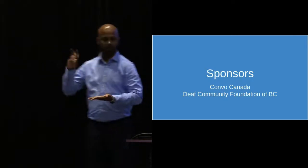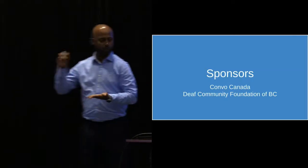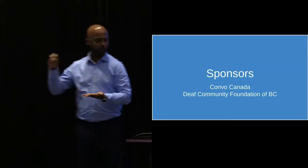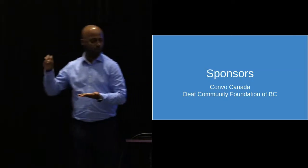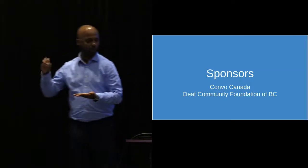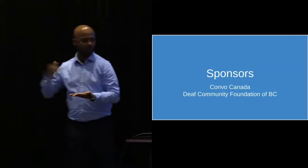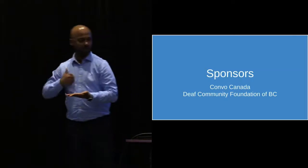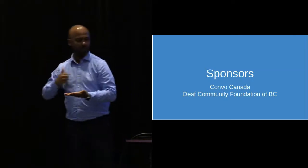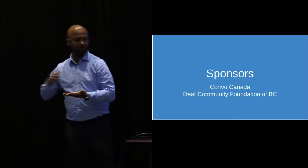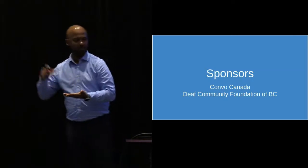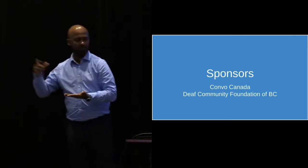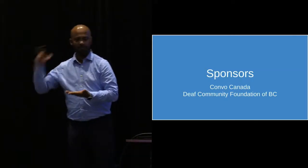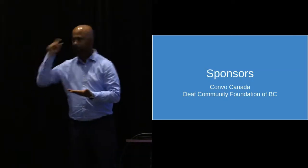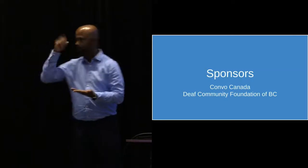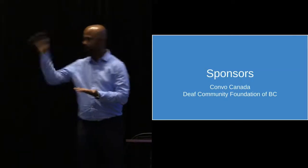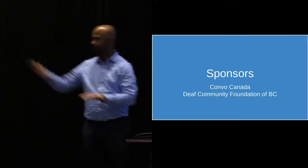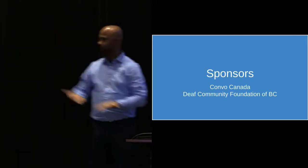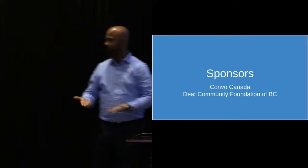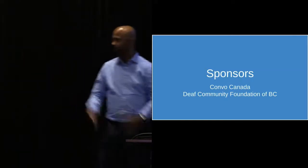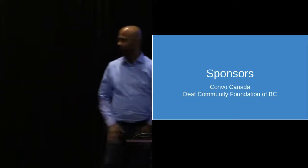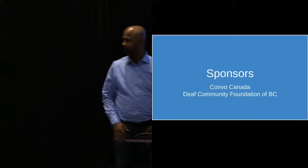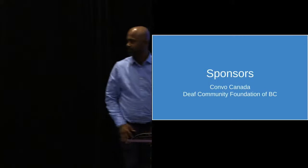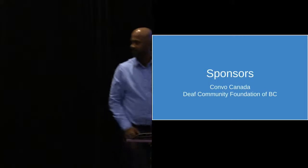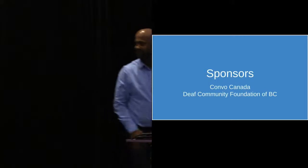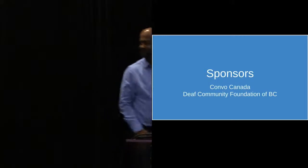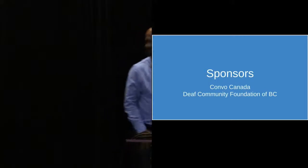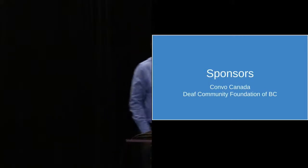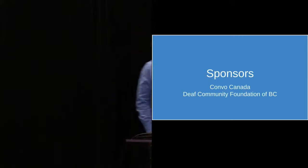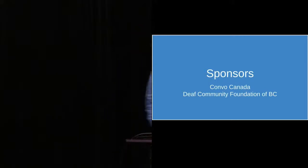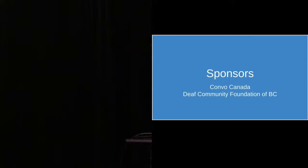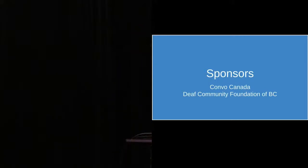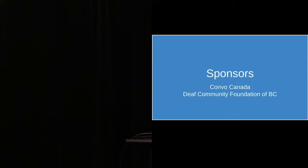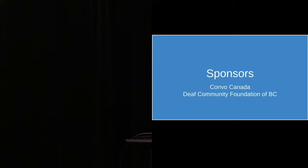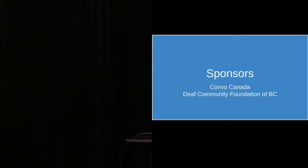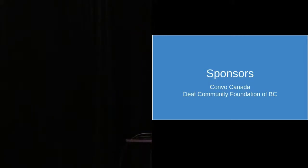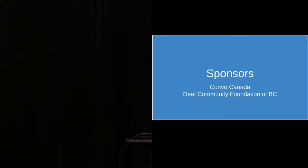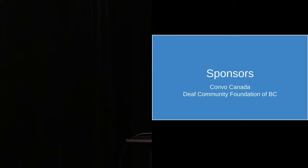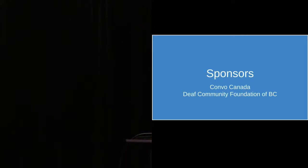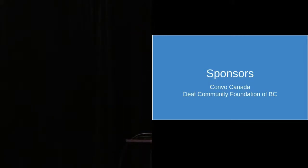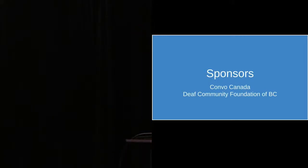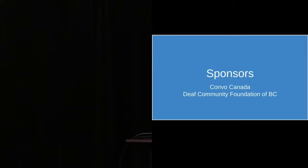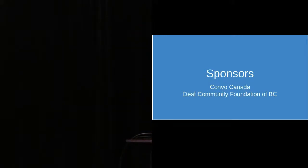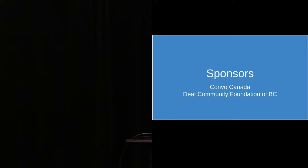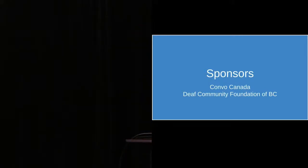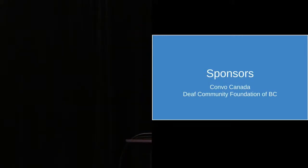welcome the representative for Convo Canada, Bram Jordan.